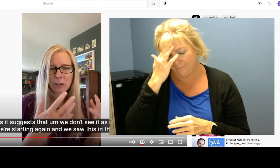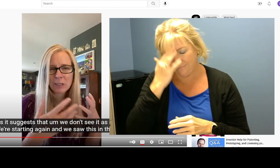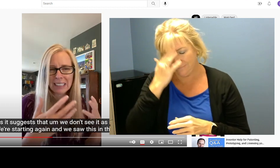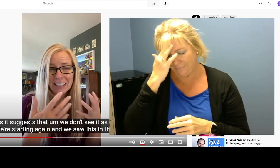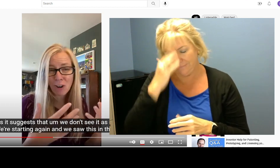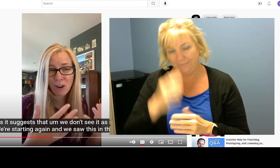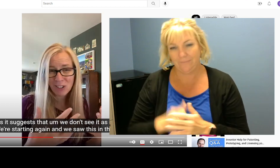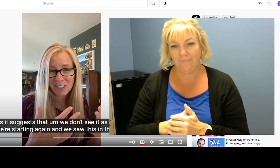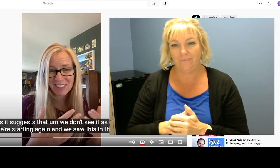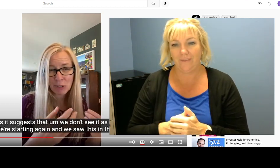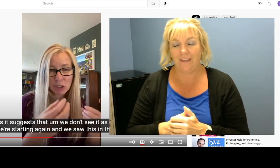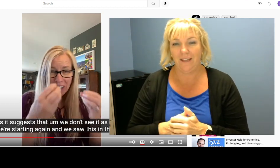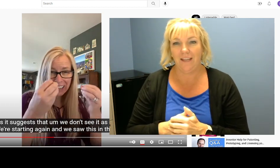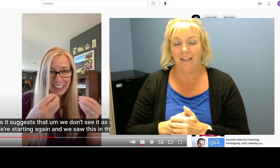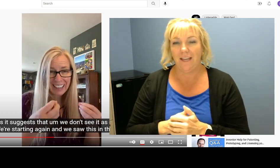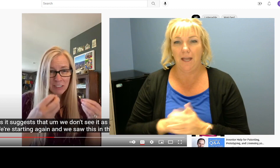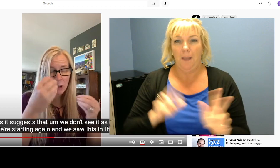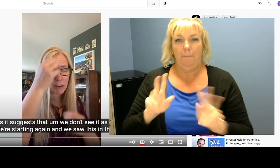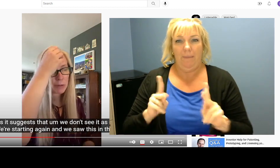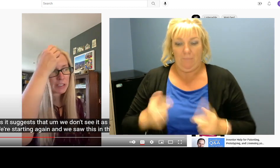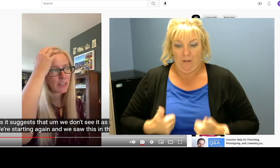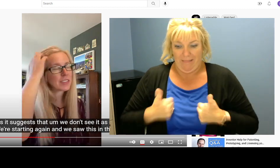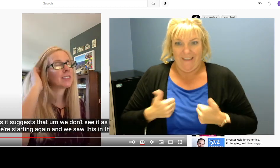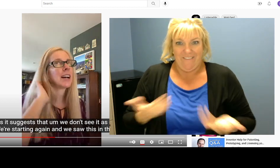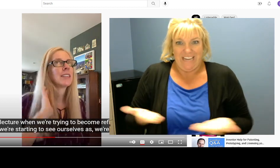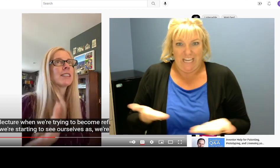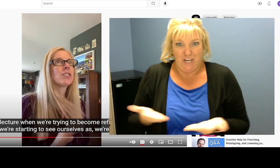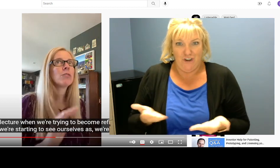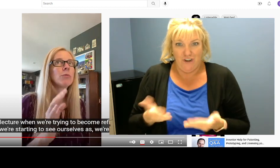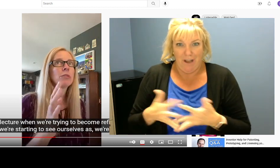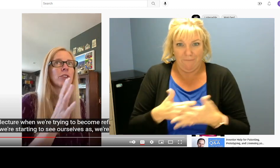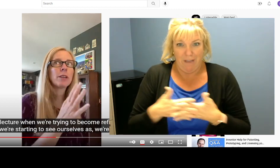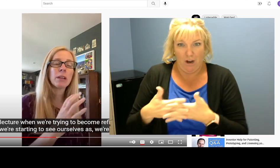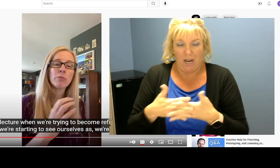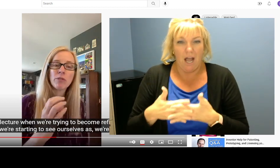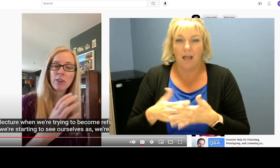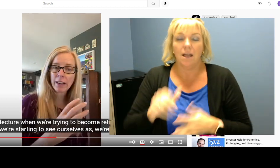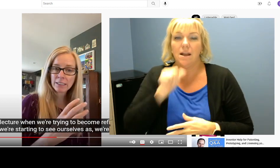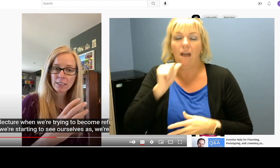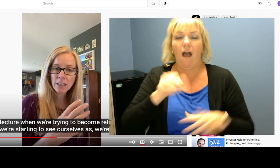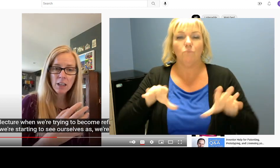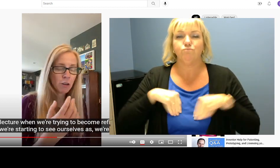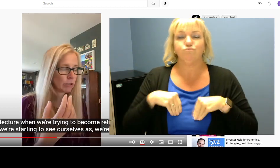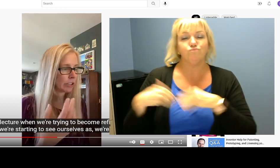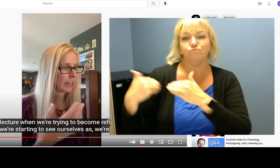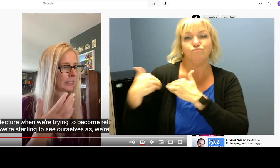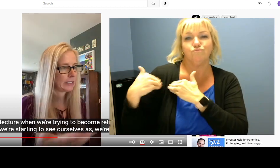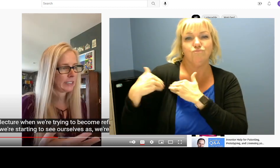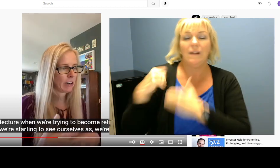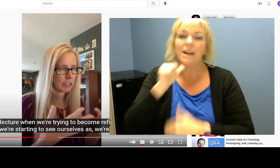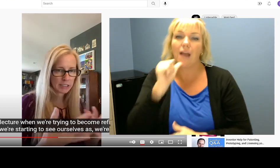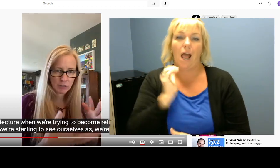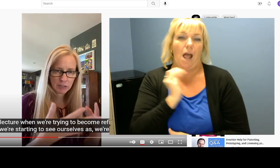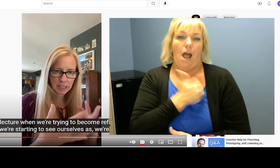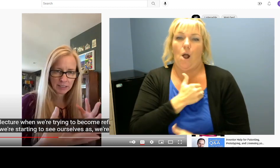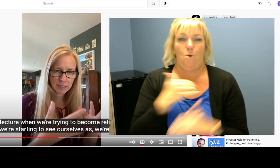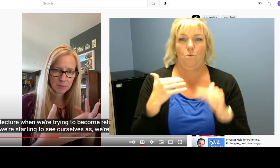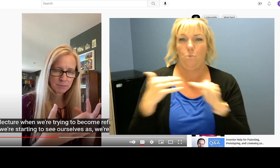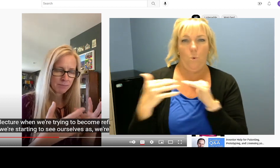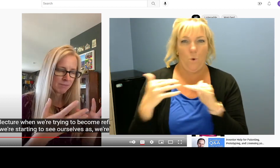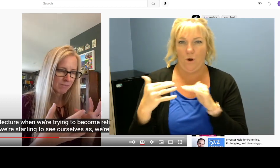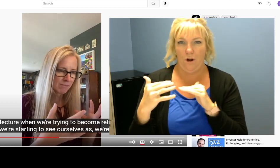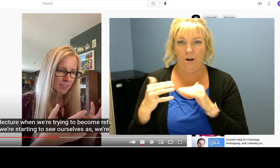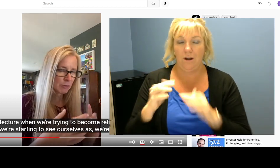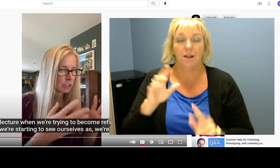we don't see it as ours. We're starting again, and we saw this in the last lecture when we were trying to become refined. We're starting to see ourselves